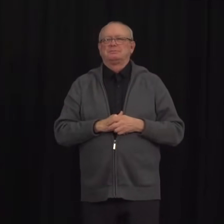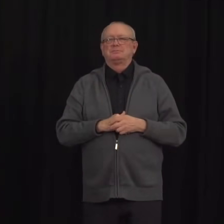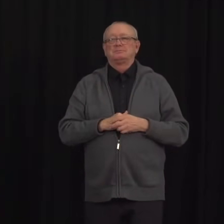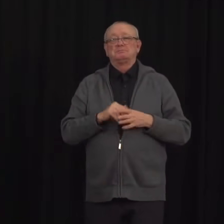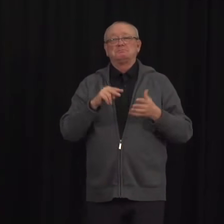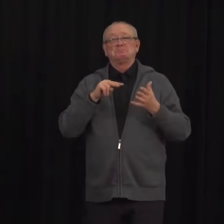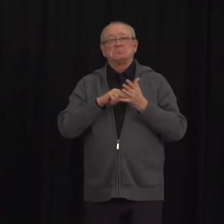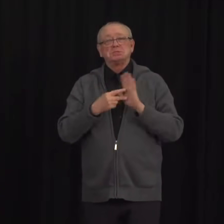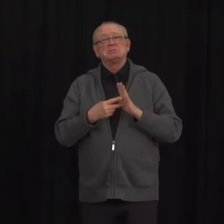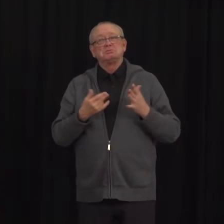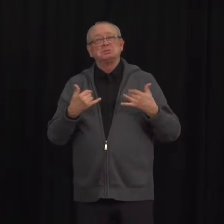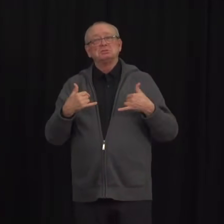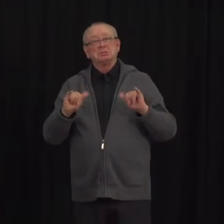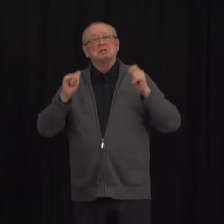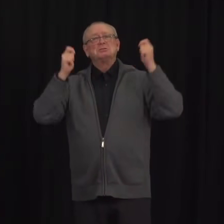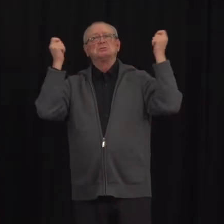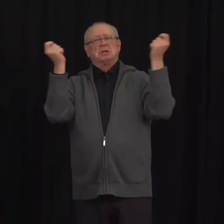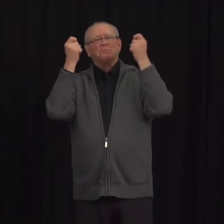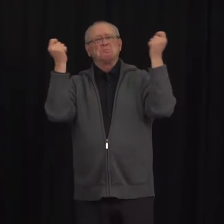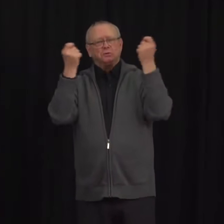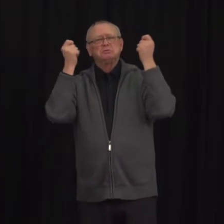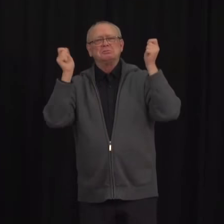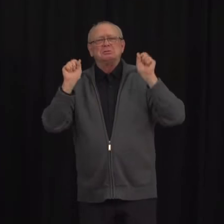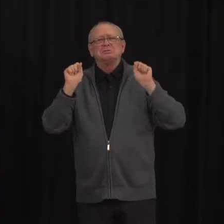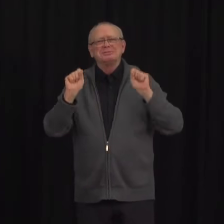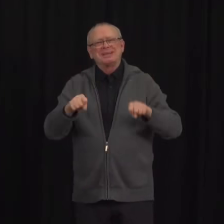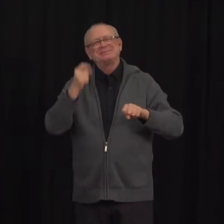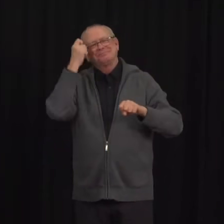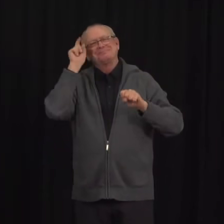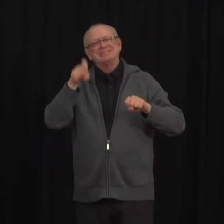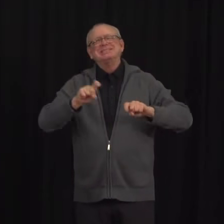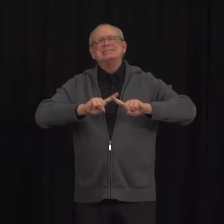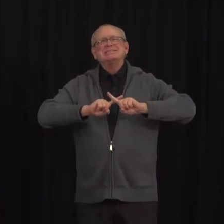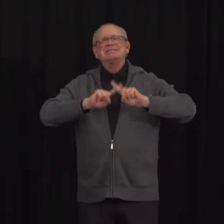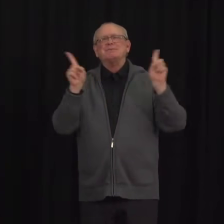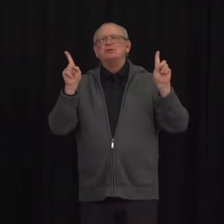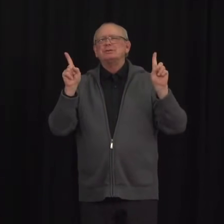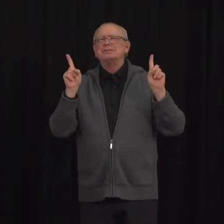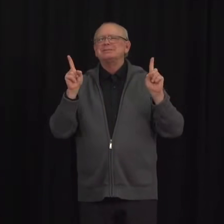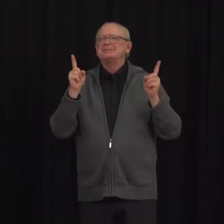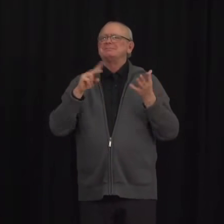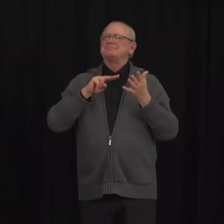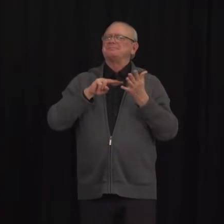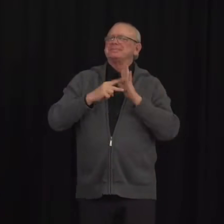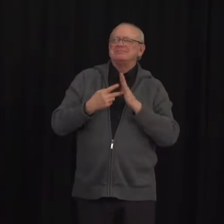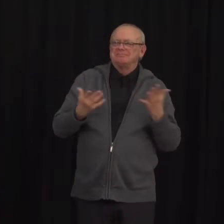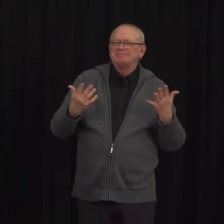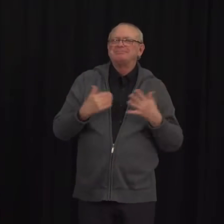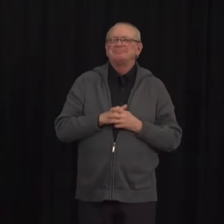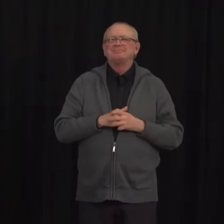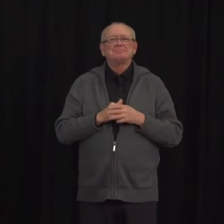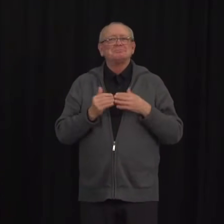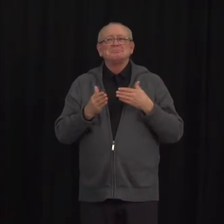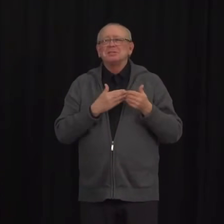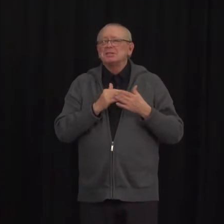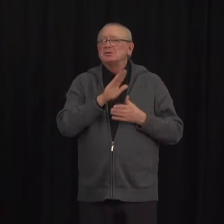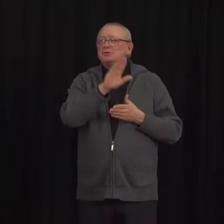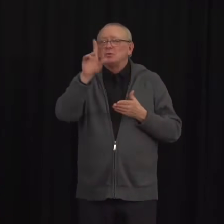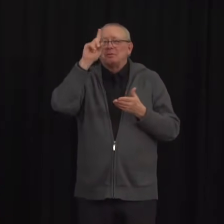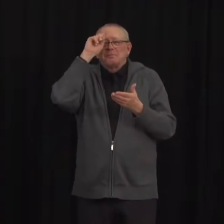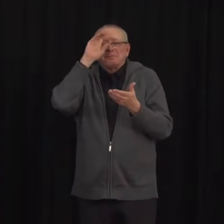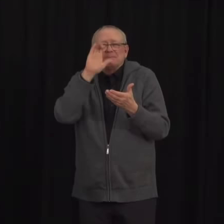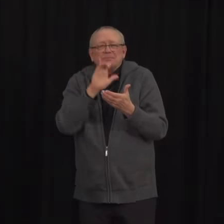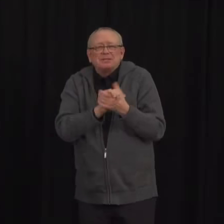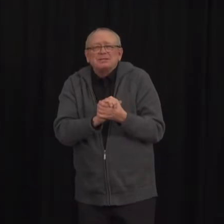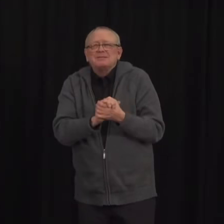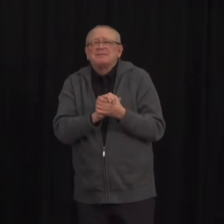cannot still find joy in holidays or appreciate the meaning of them. Regardless of our individual beliefs, one thing that we can